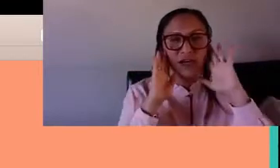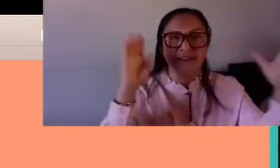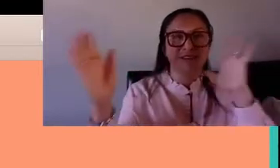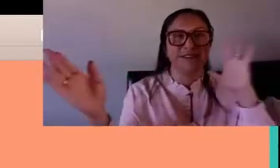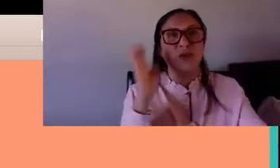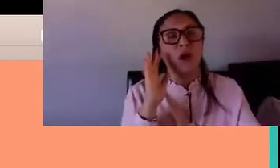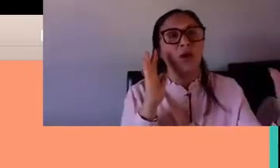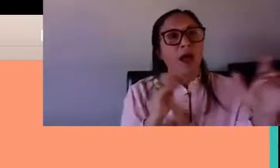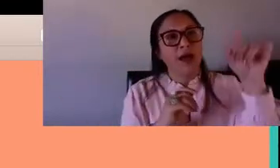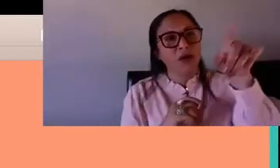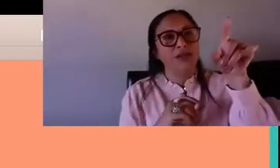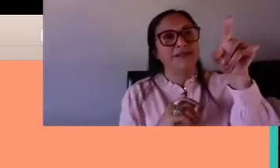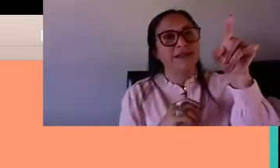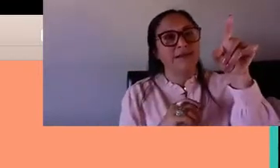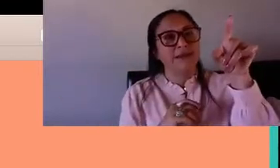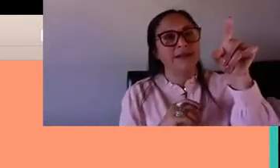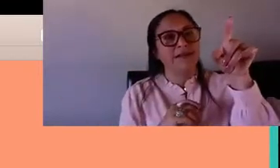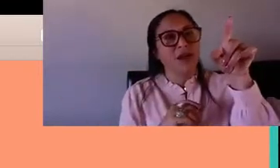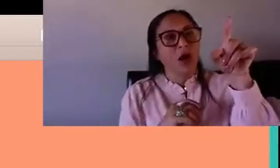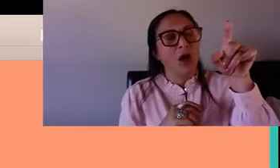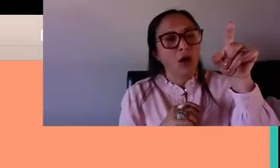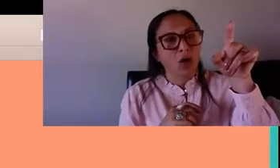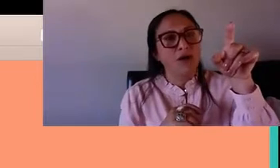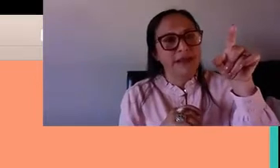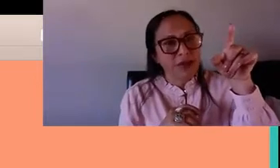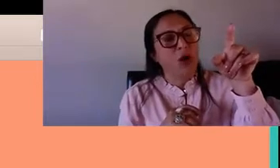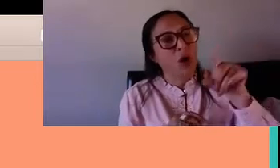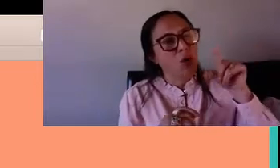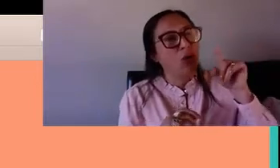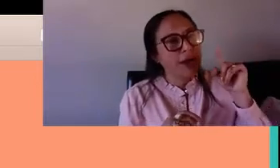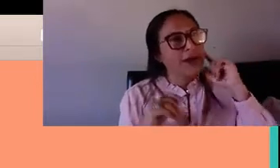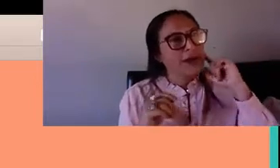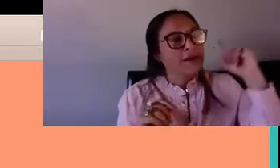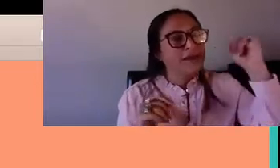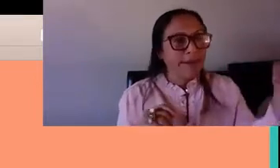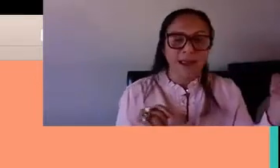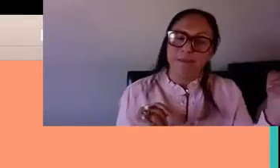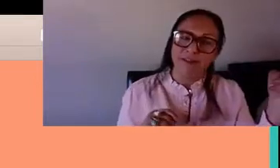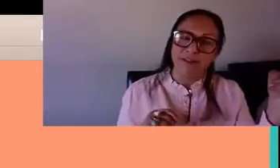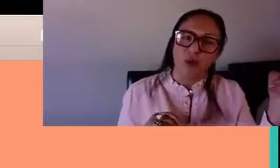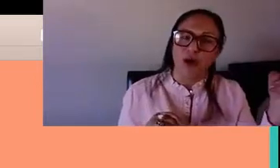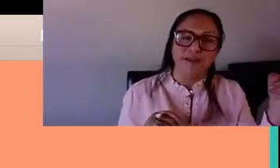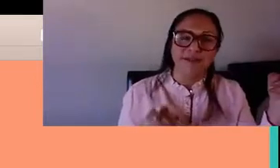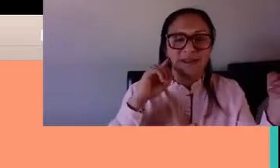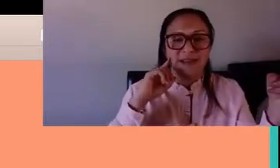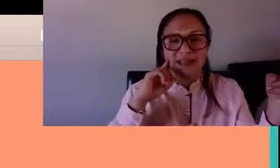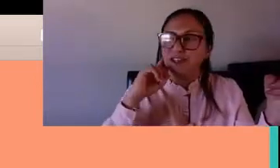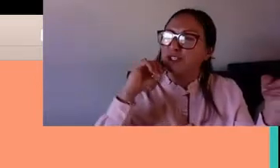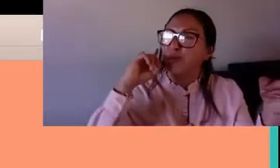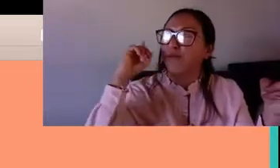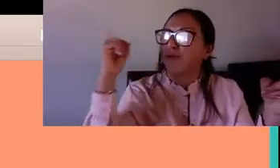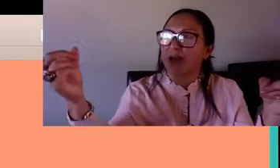child starts to see, whoa, I know what that sign means. Oh, okay. Dame means want, and